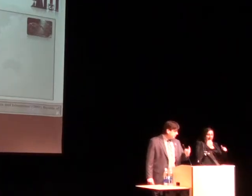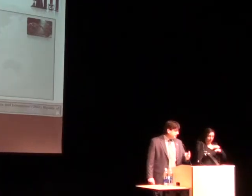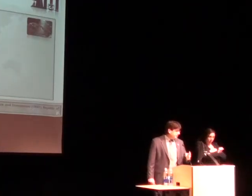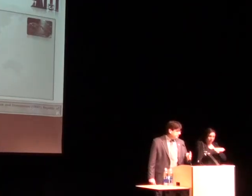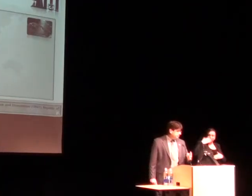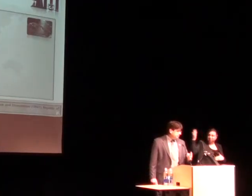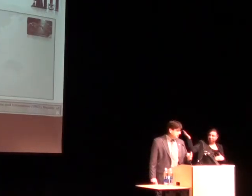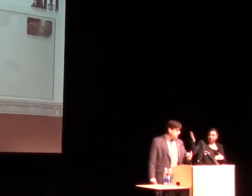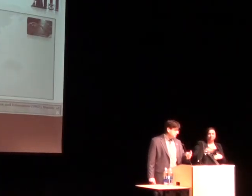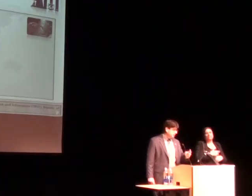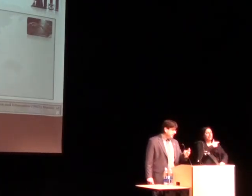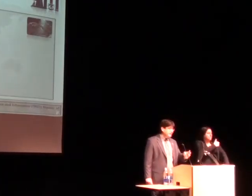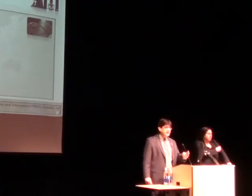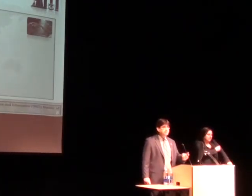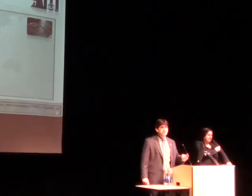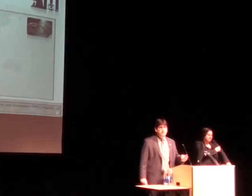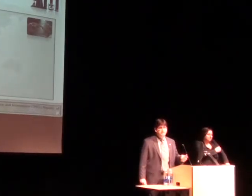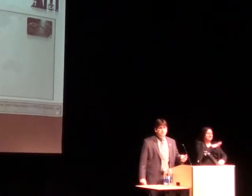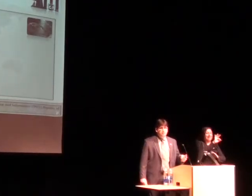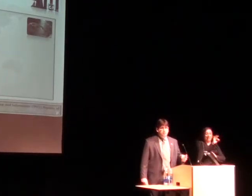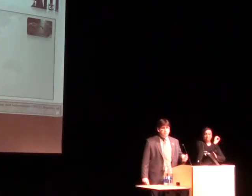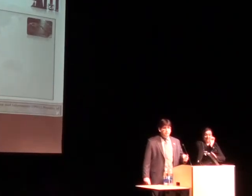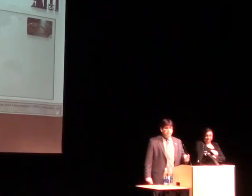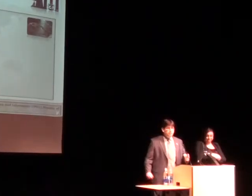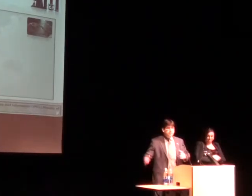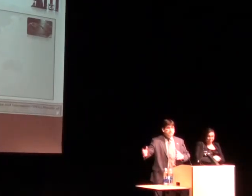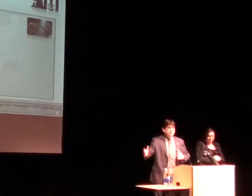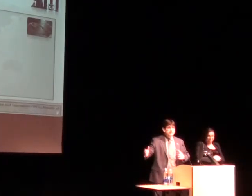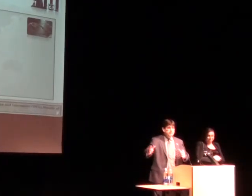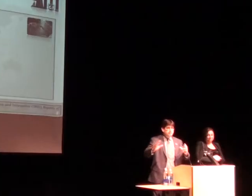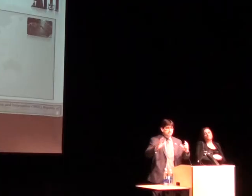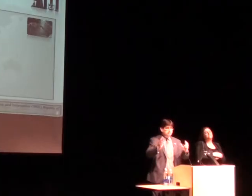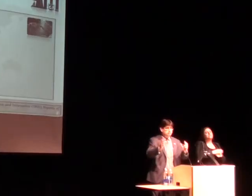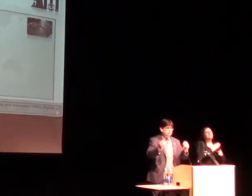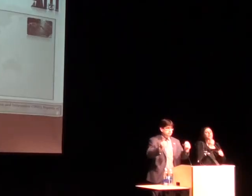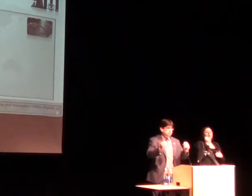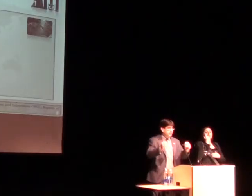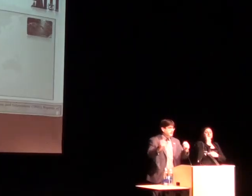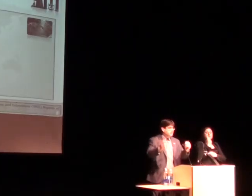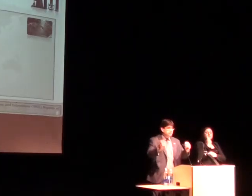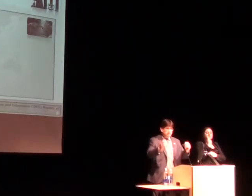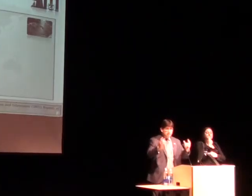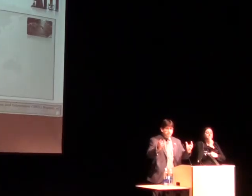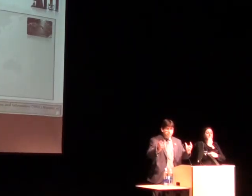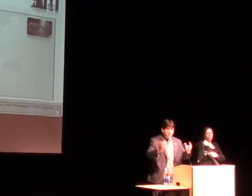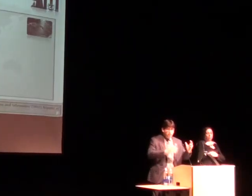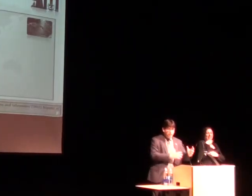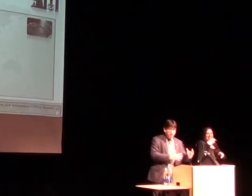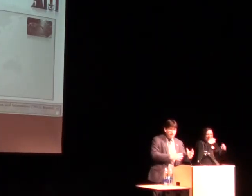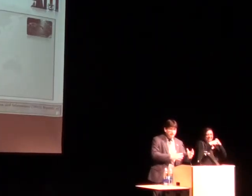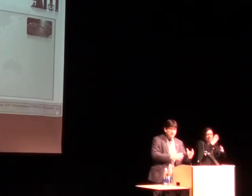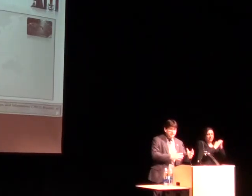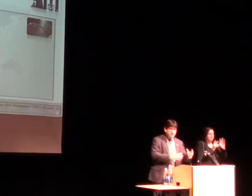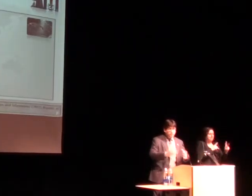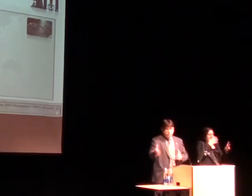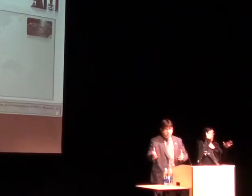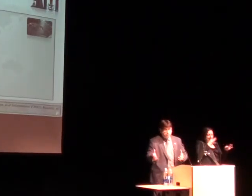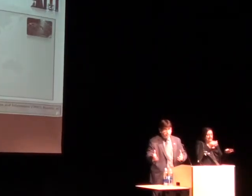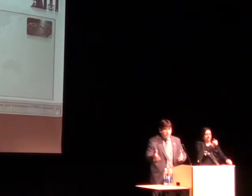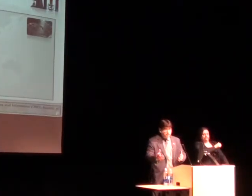Our immunizations is 99%. Some children, because religious issues, they don't want to take the